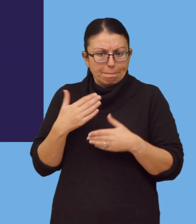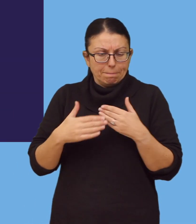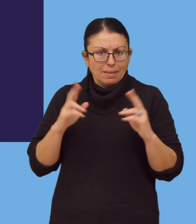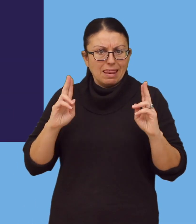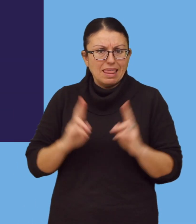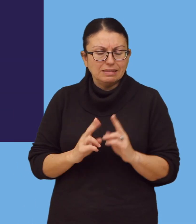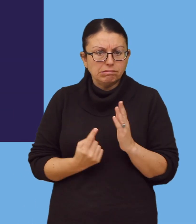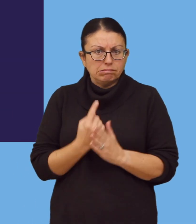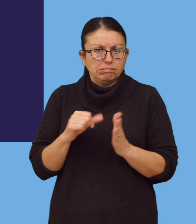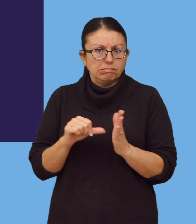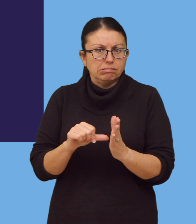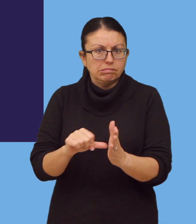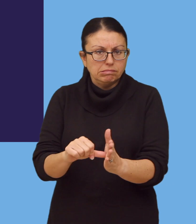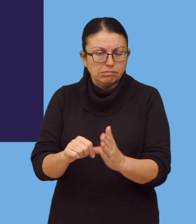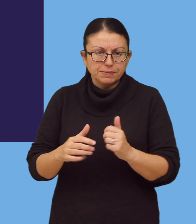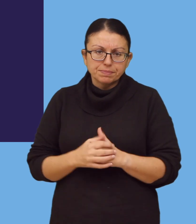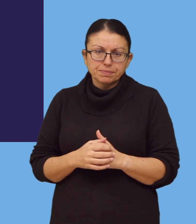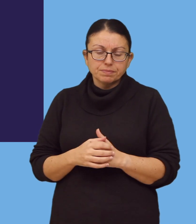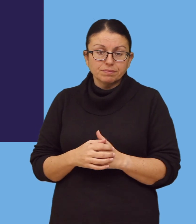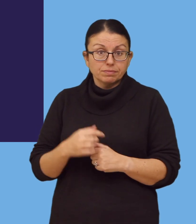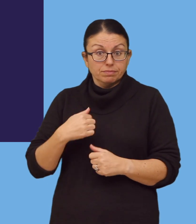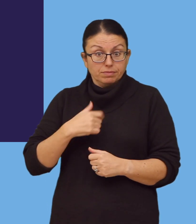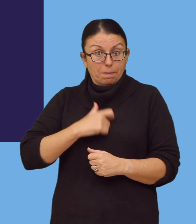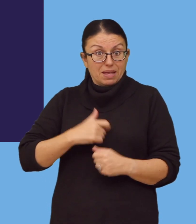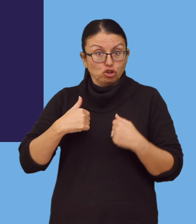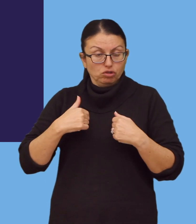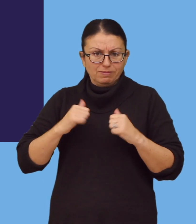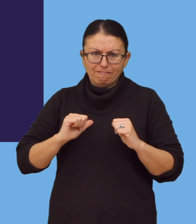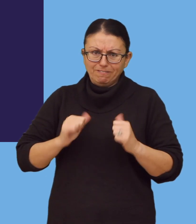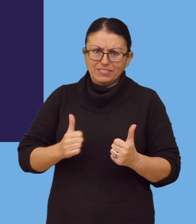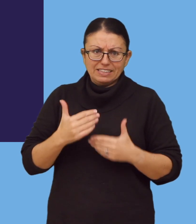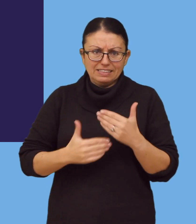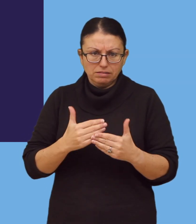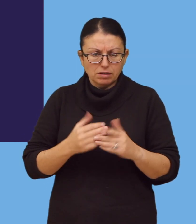Start today to make a real difference to your recovery and long-term health.